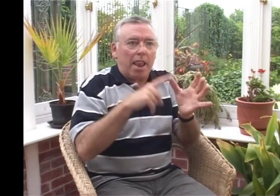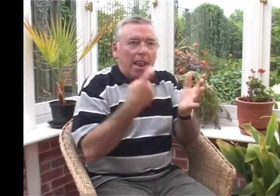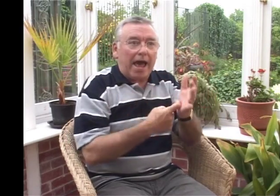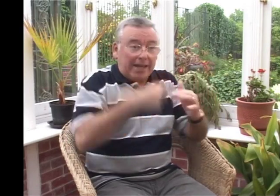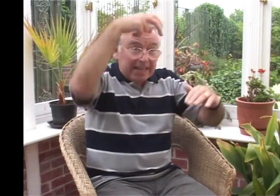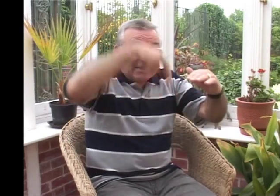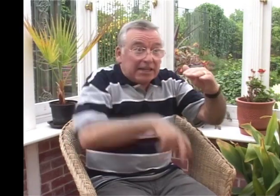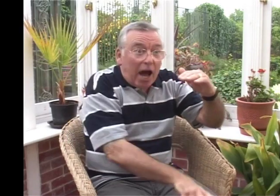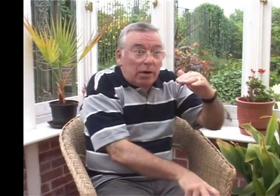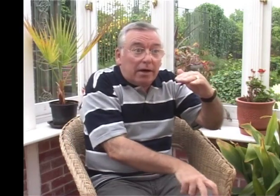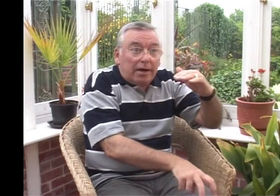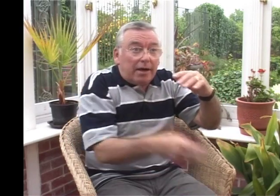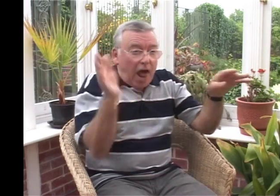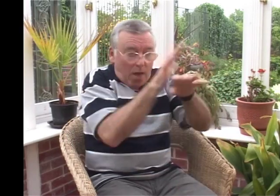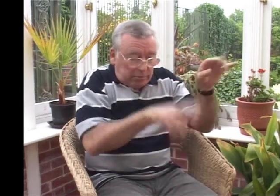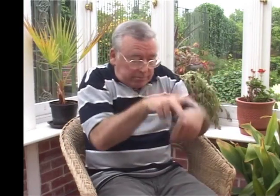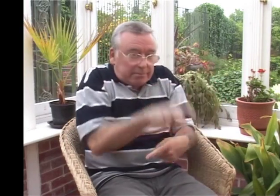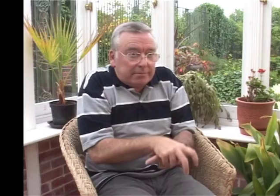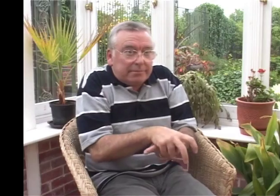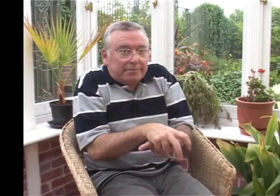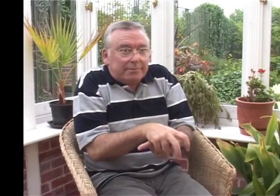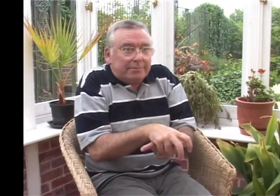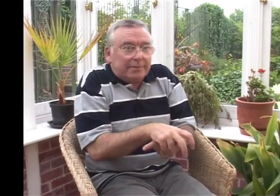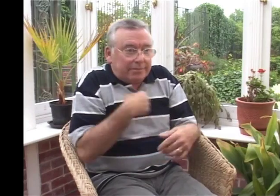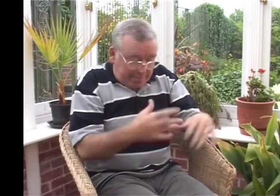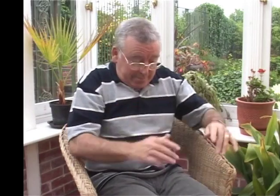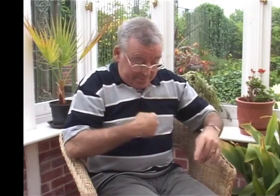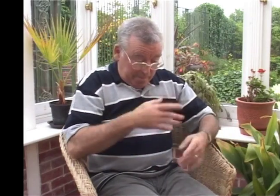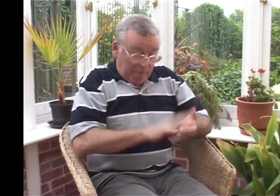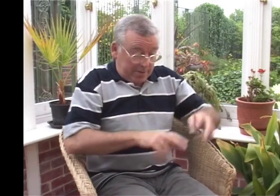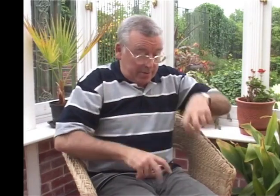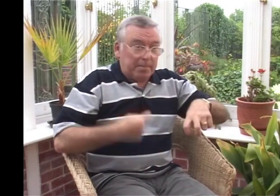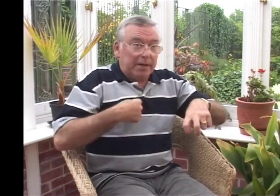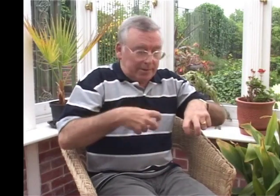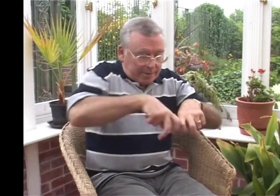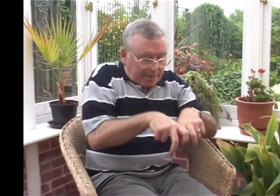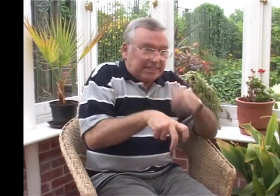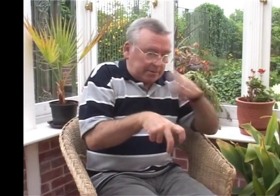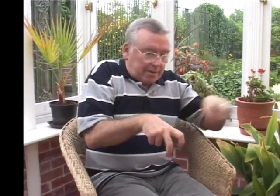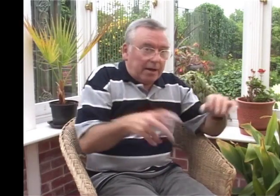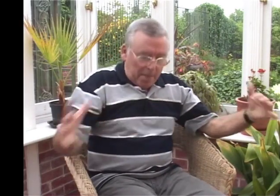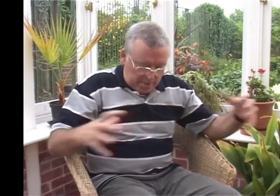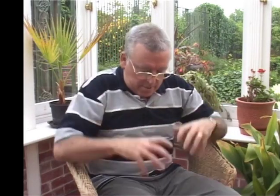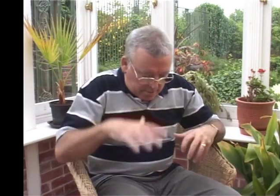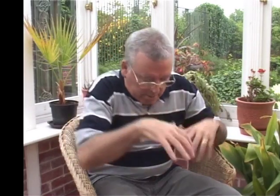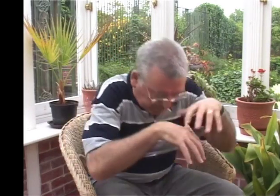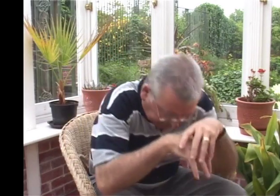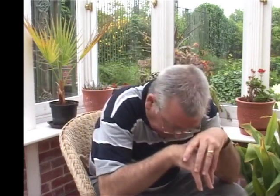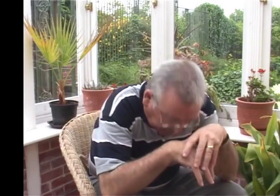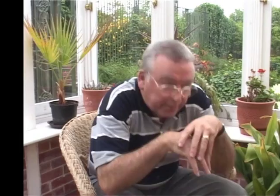down to the cellar. Me, my mum and my sister would shut the door. We'd all sit down there, huddled round each other. My sister one side, my mum the other. And